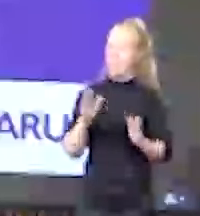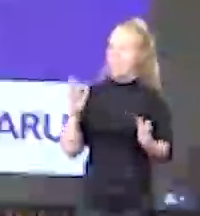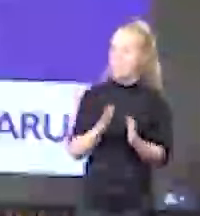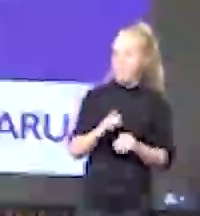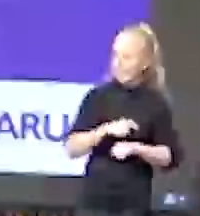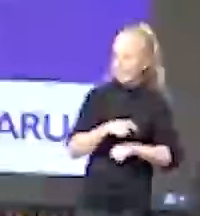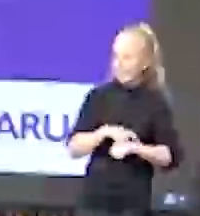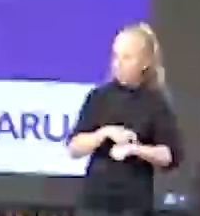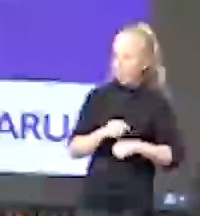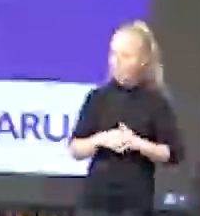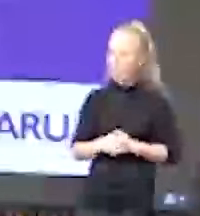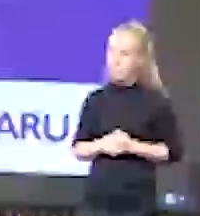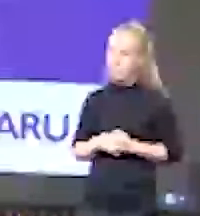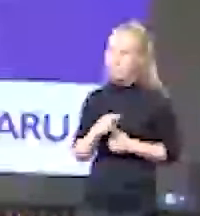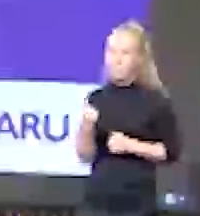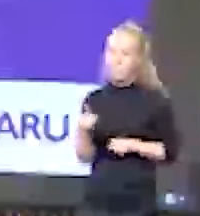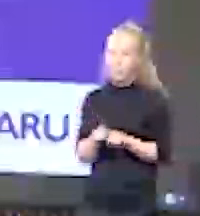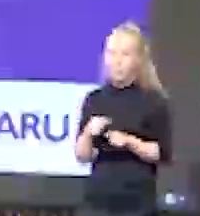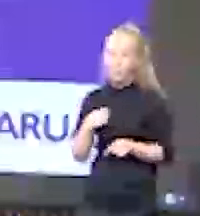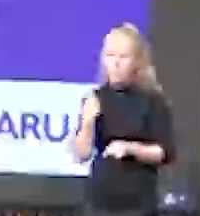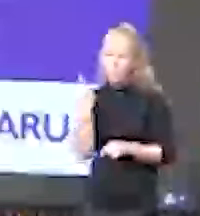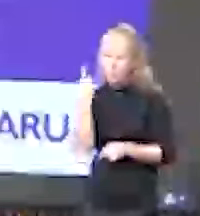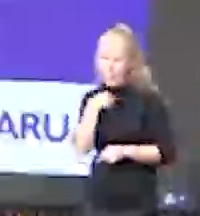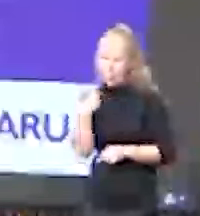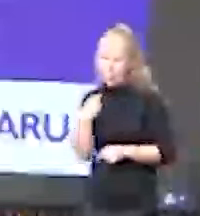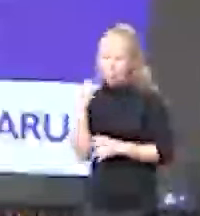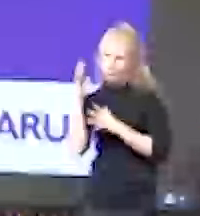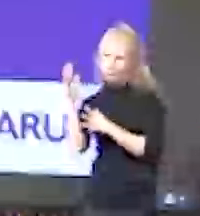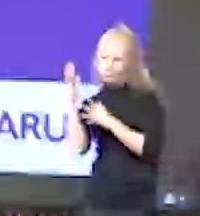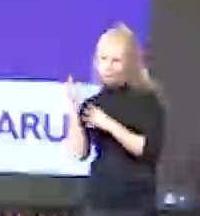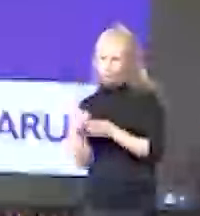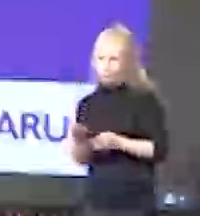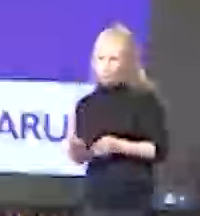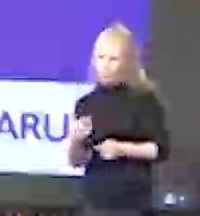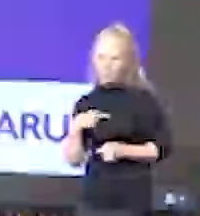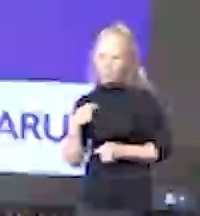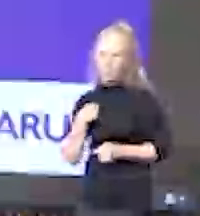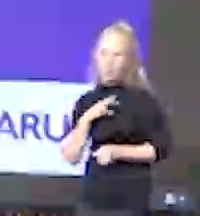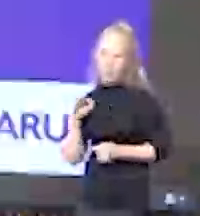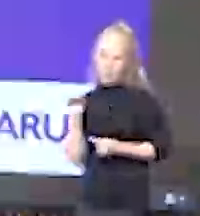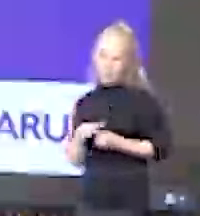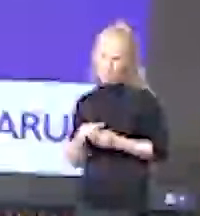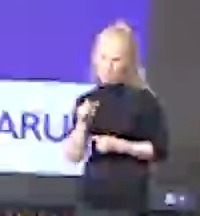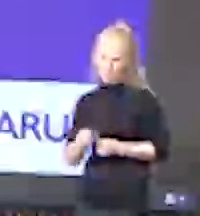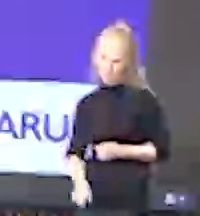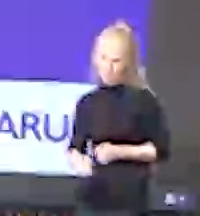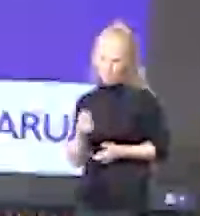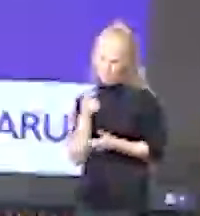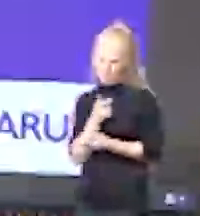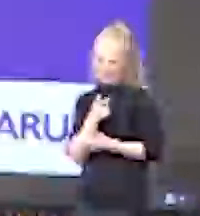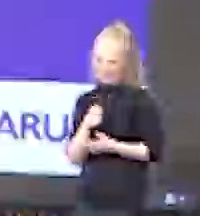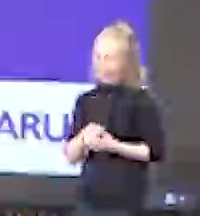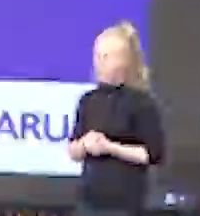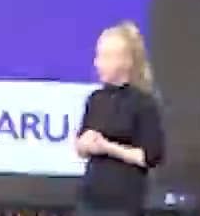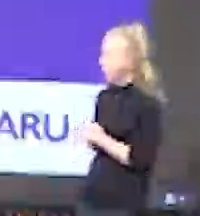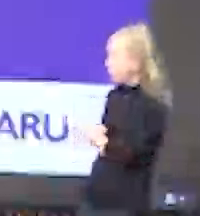standard rule. I mean, someone like me, you could probably sit, we could talk for an hour or so about disability policy. Like, I'd be, put me in my happy place. But so you're